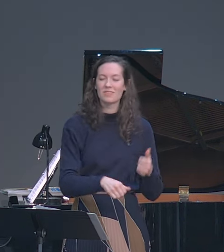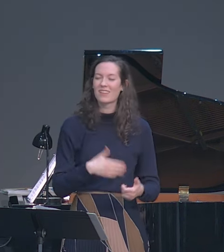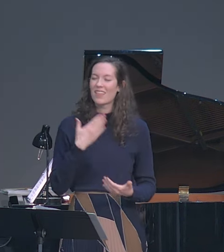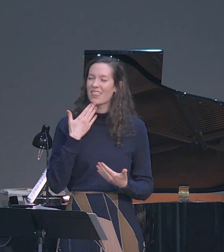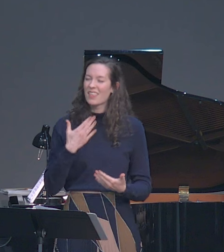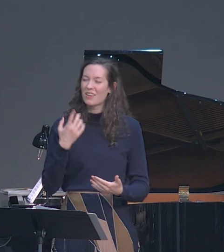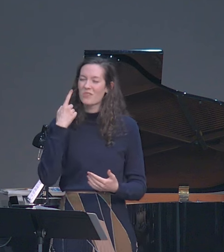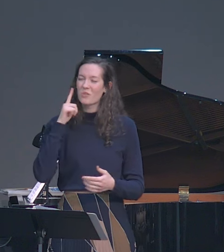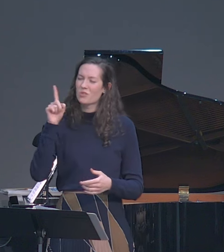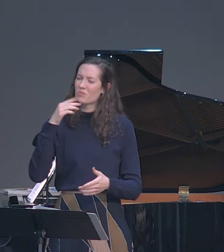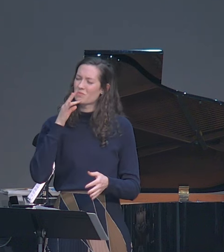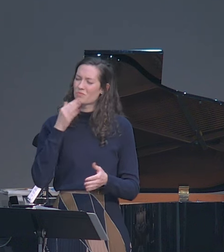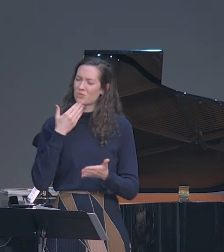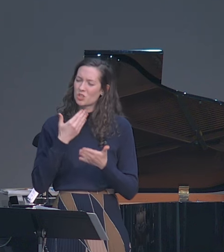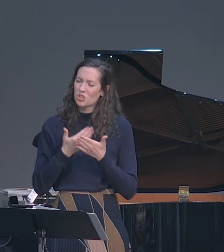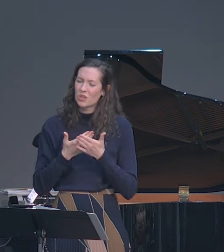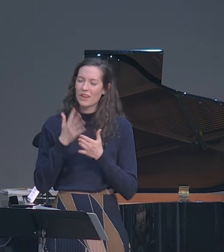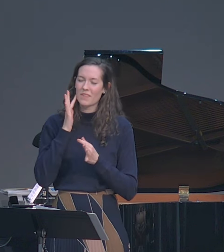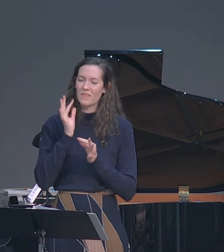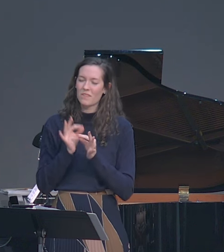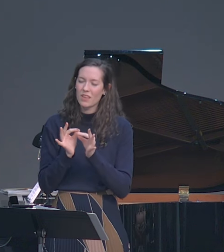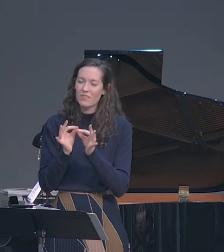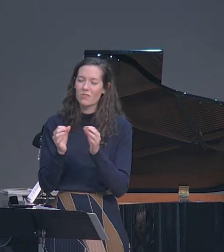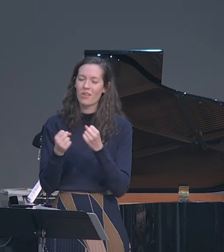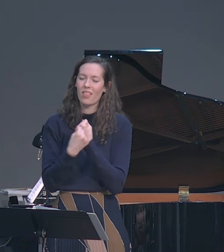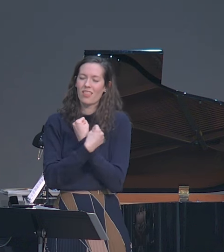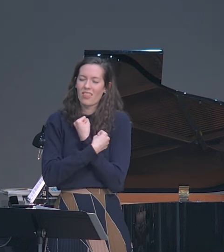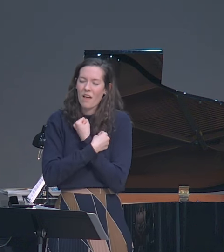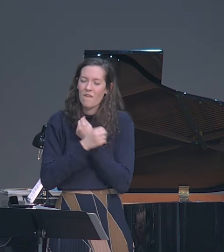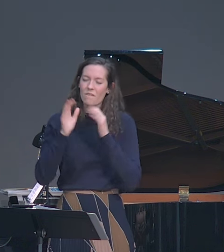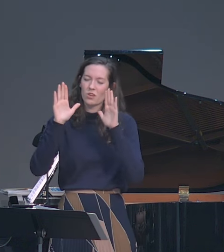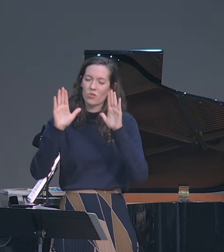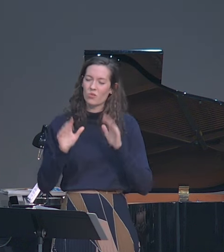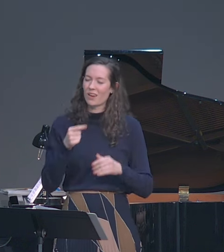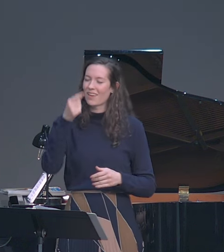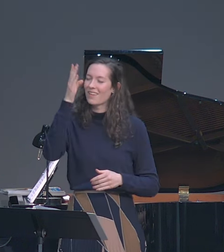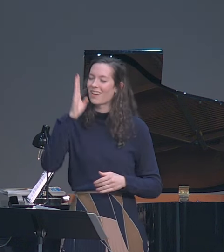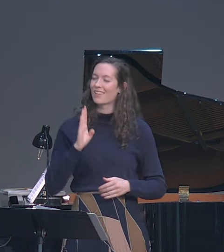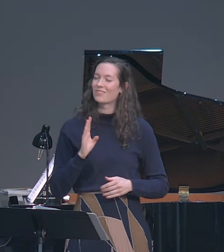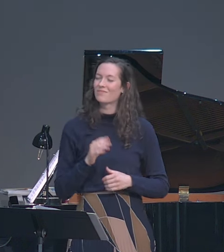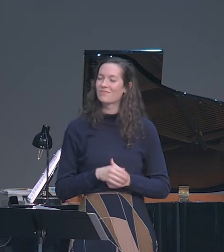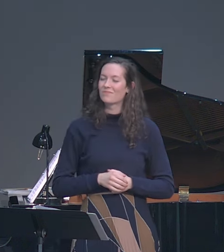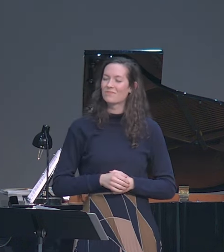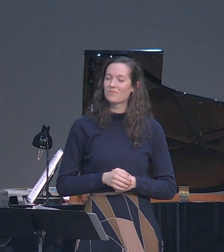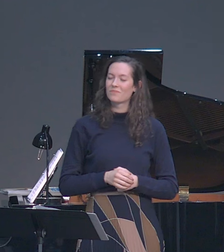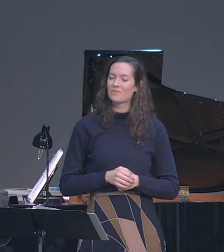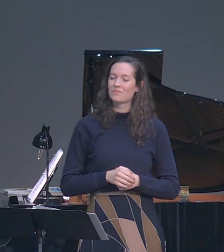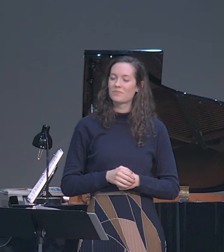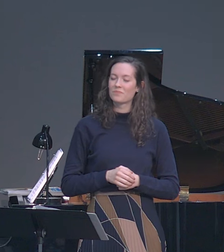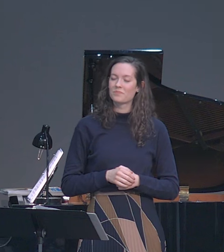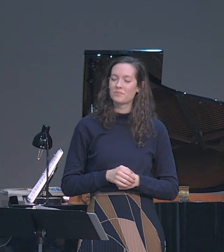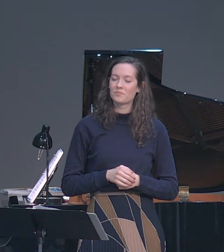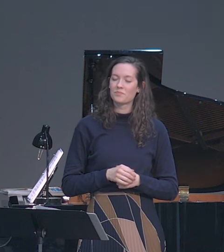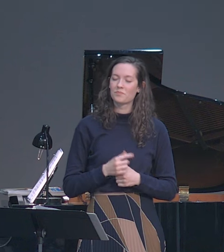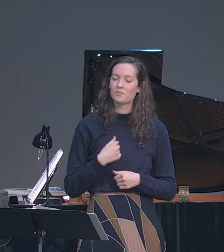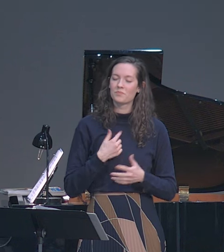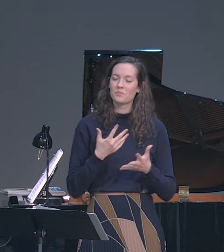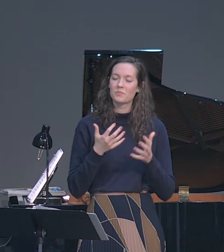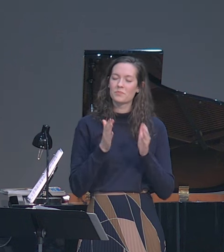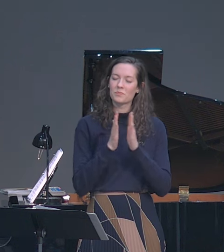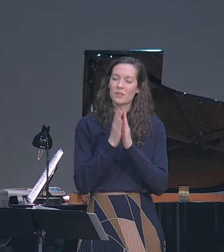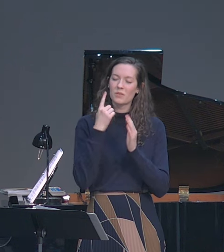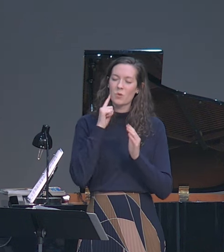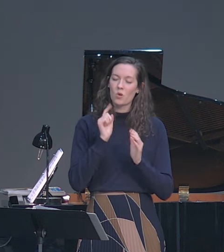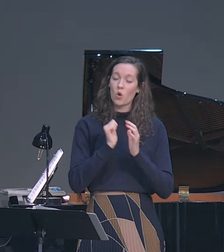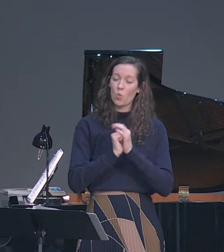faithful and good and loving and great God. I want to pray for our worship